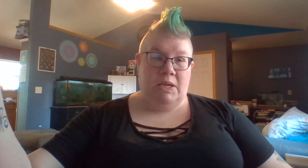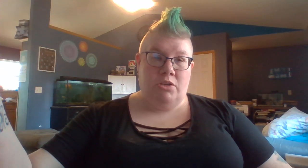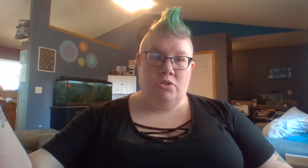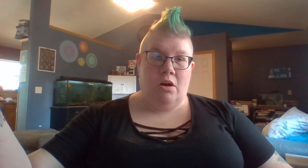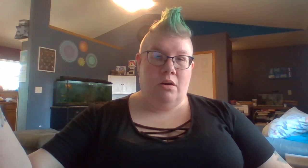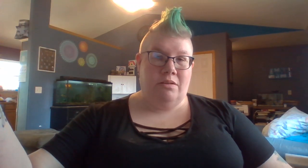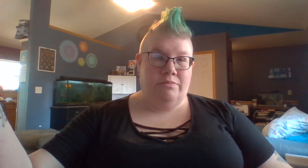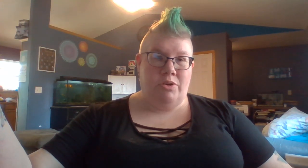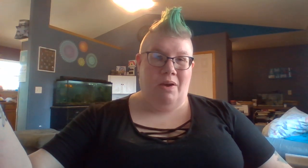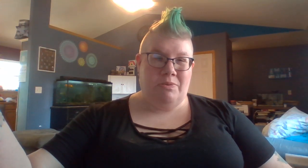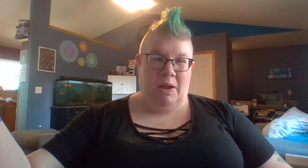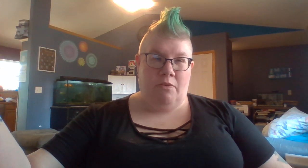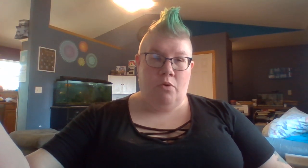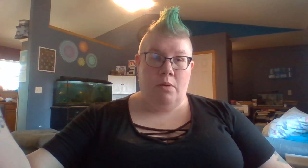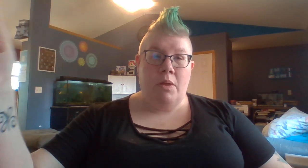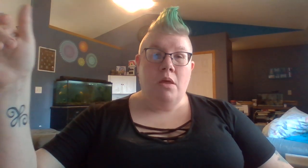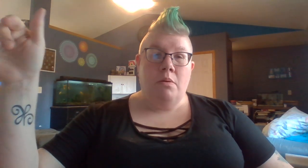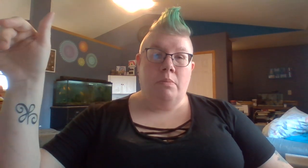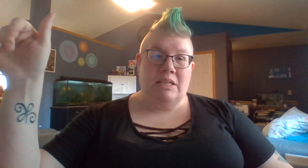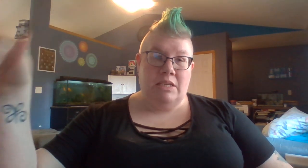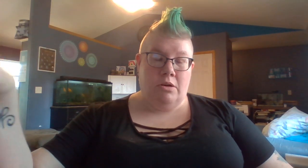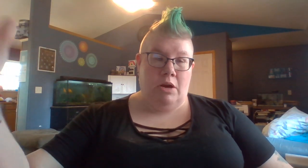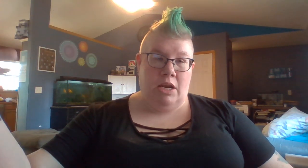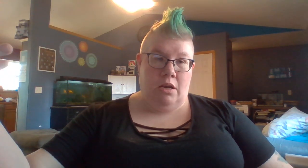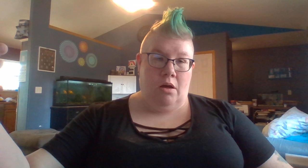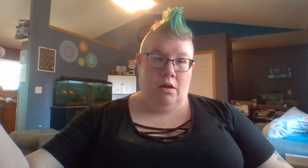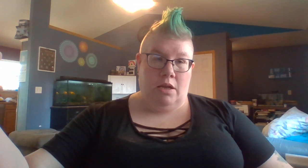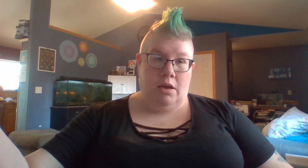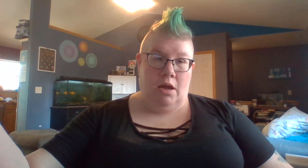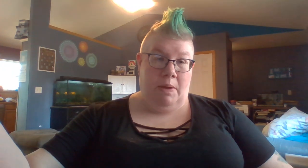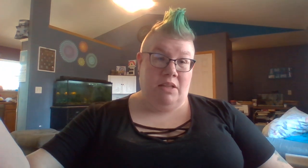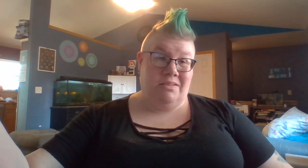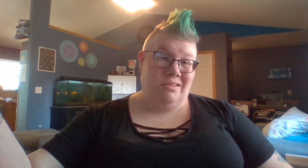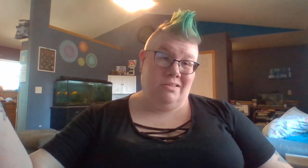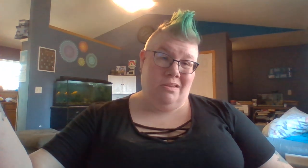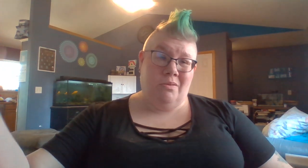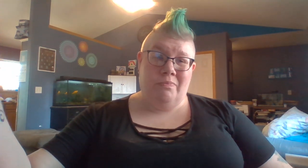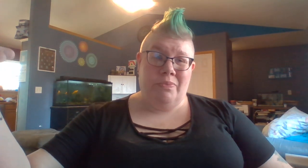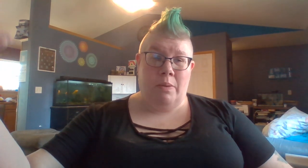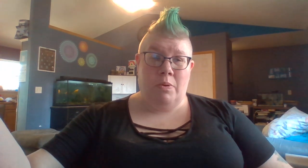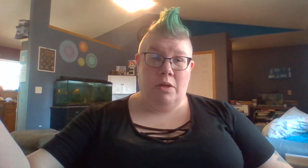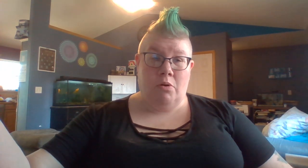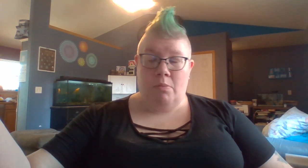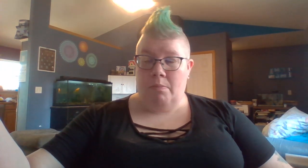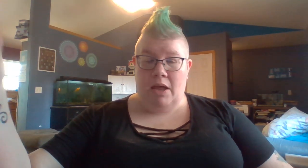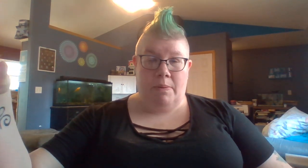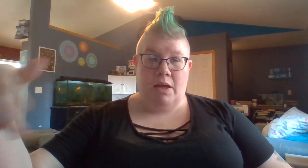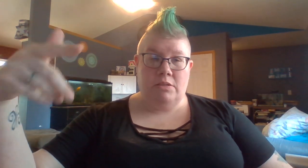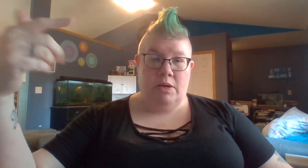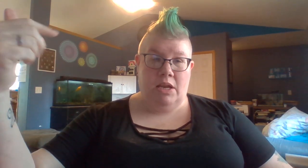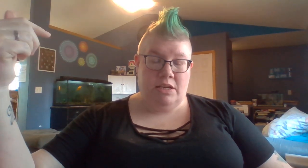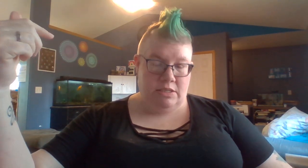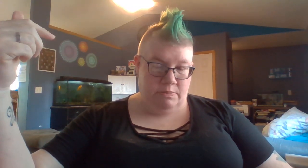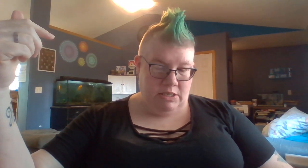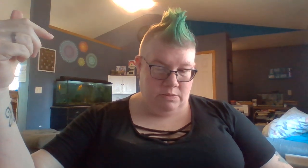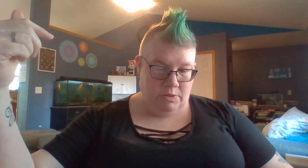text-to-speech you have to pay for them, but it's integrated on iPads. So I put Chrome on my iPad so I could access my textbooks.